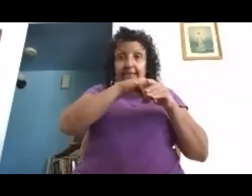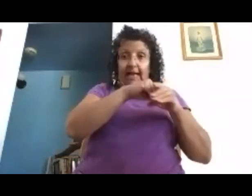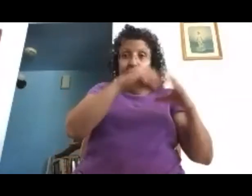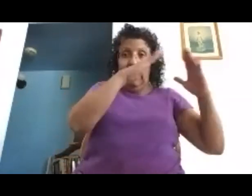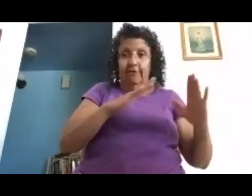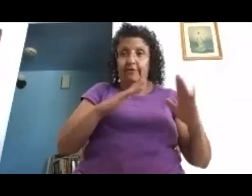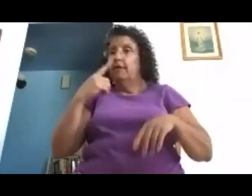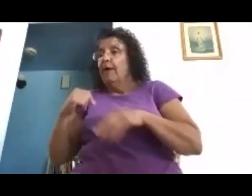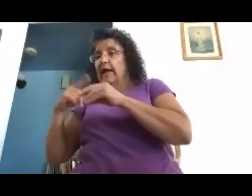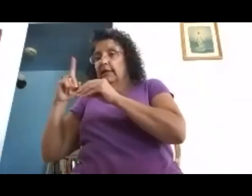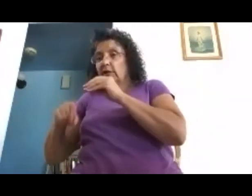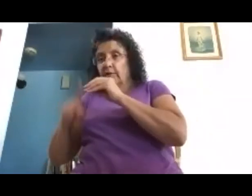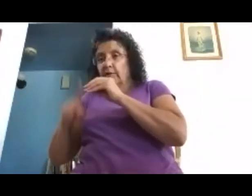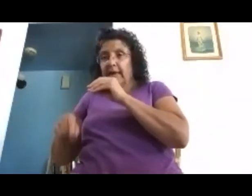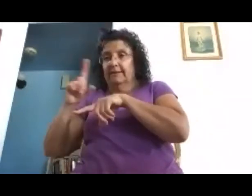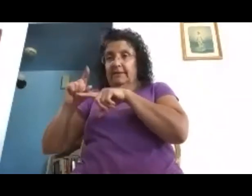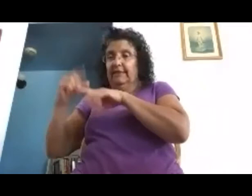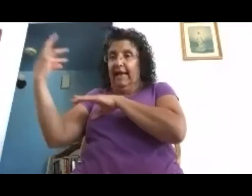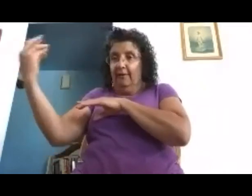seeds outside.